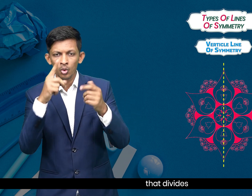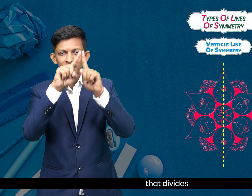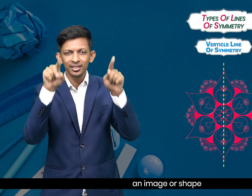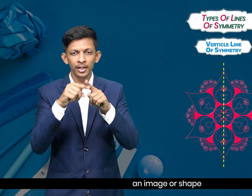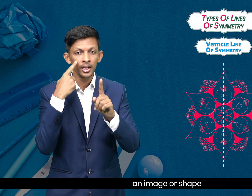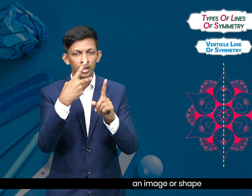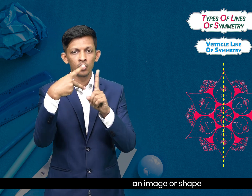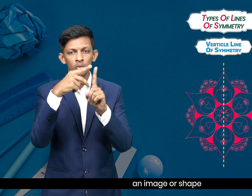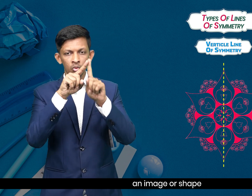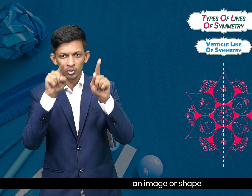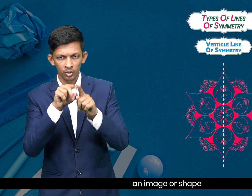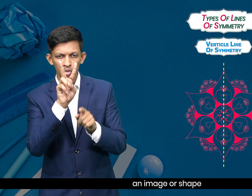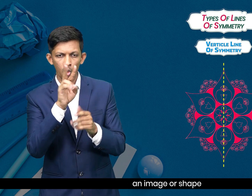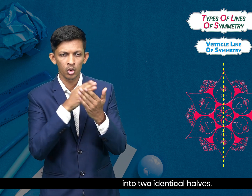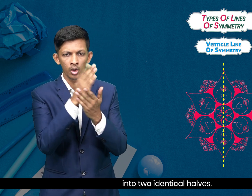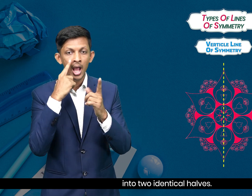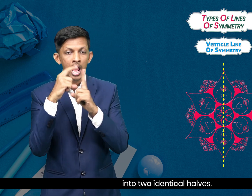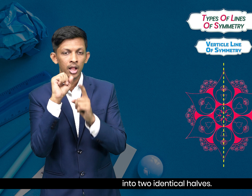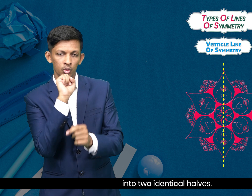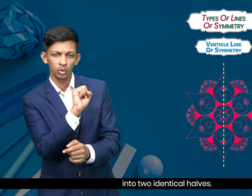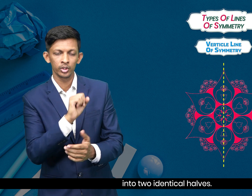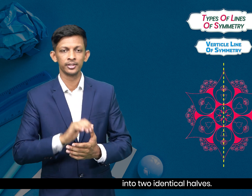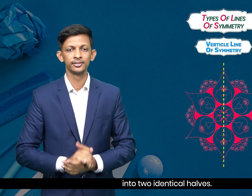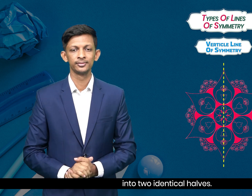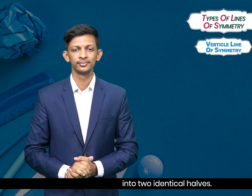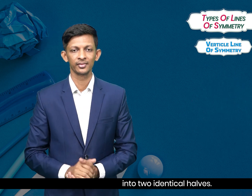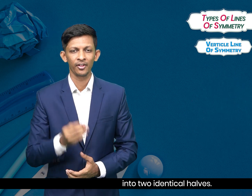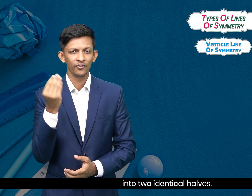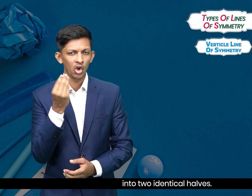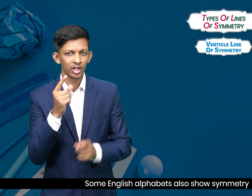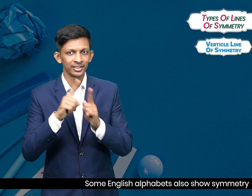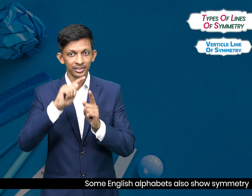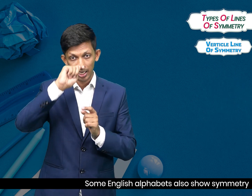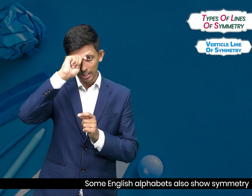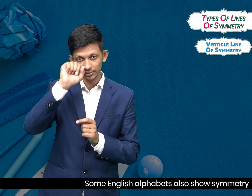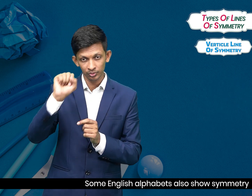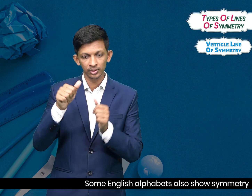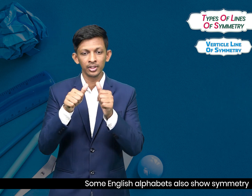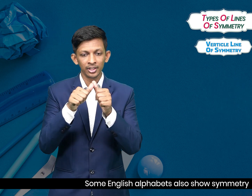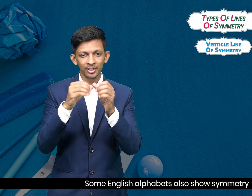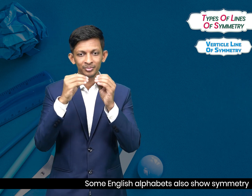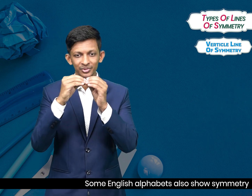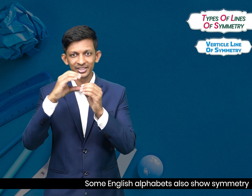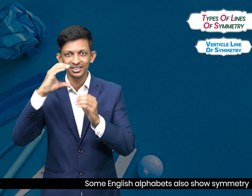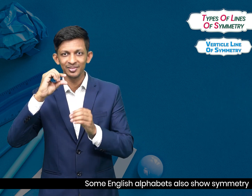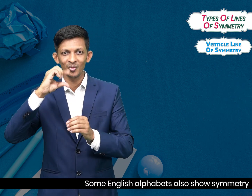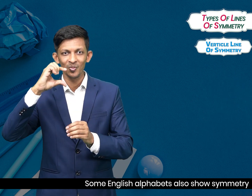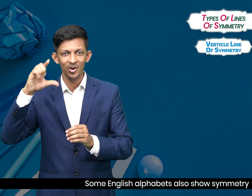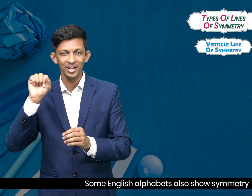divides an image or shape into two identical halves. Some English alphabets also show symmetry